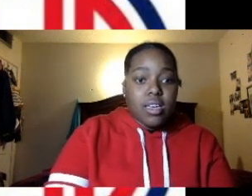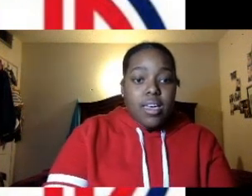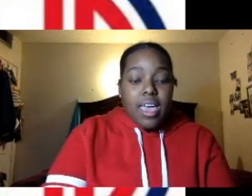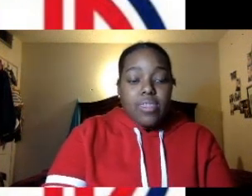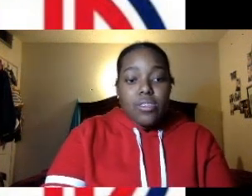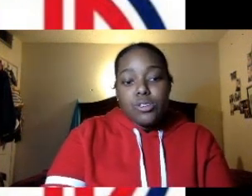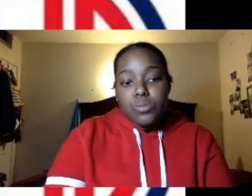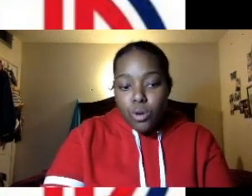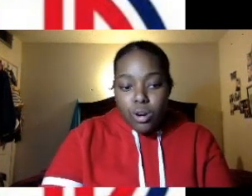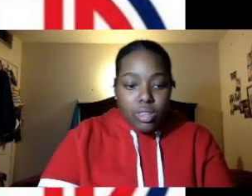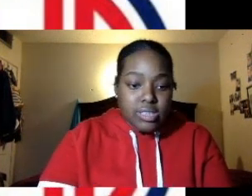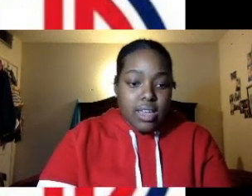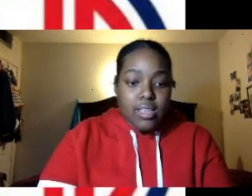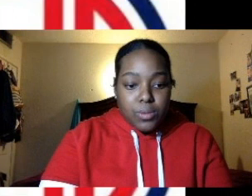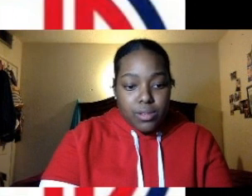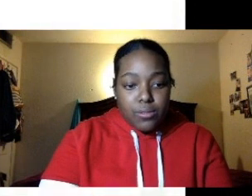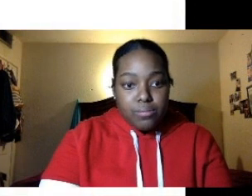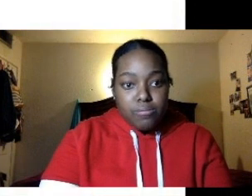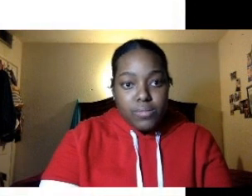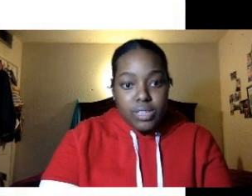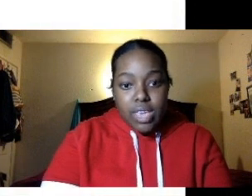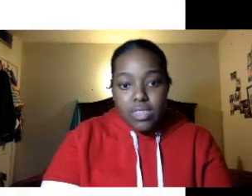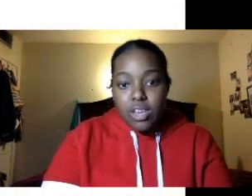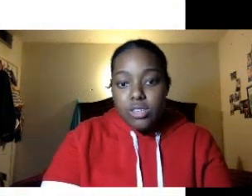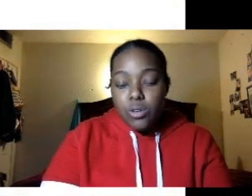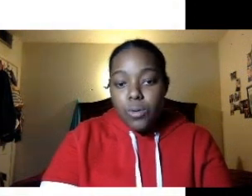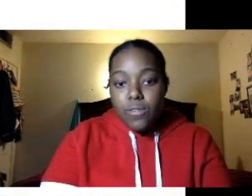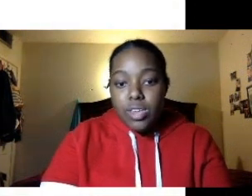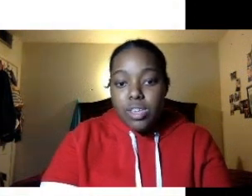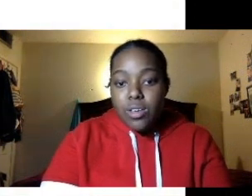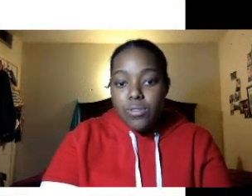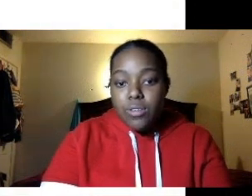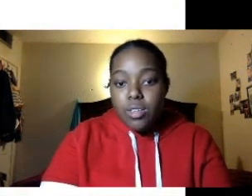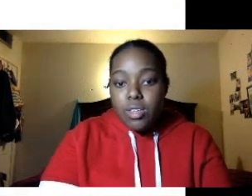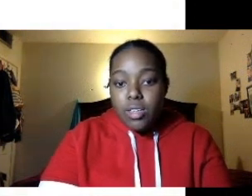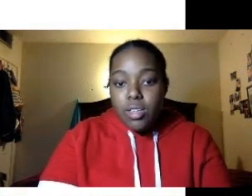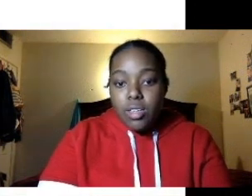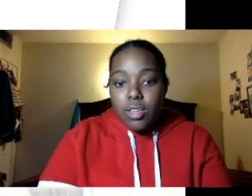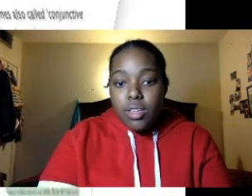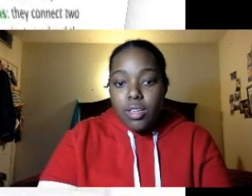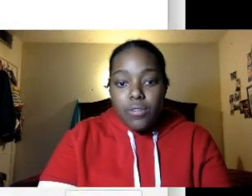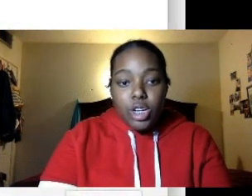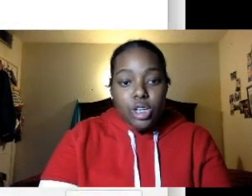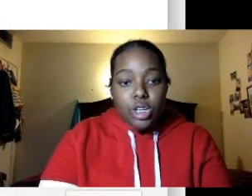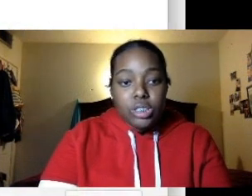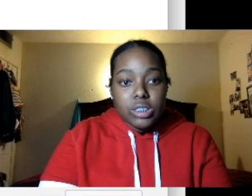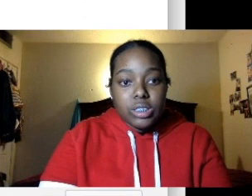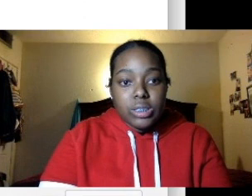Associates, and then there's more listed as well. And then here's a quick video of